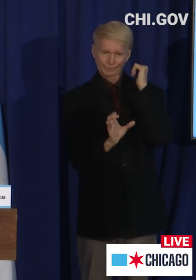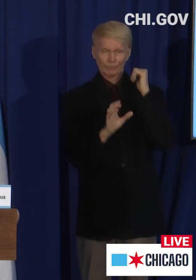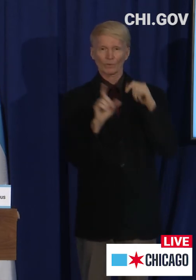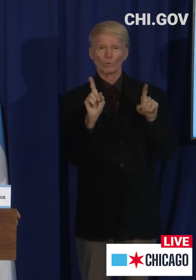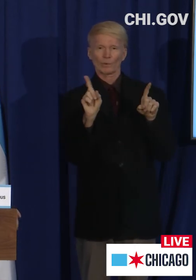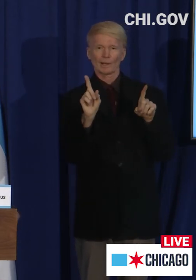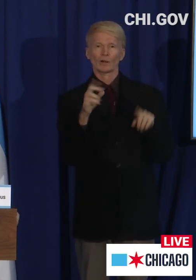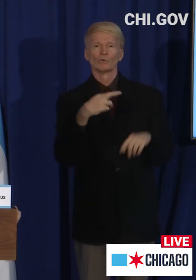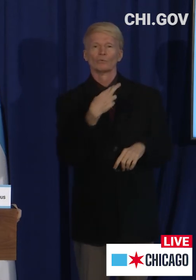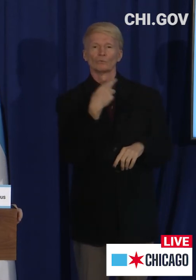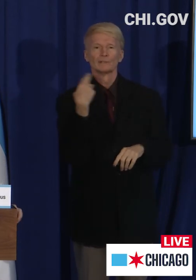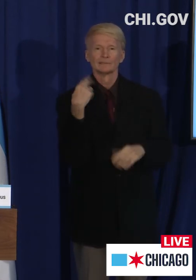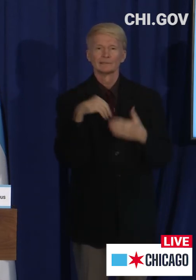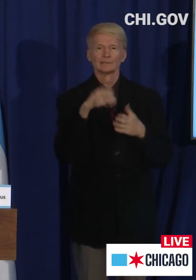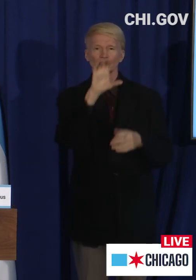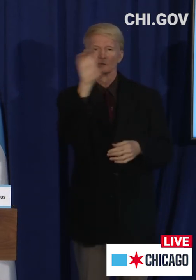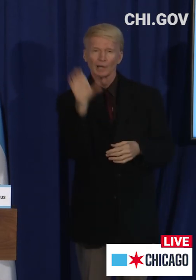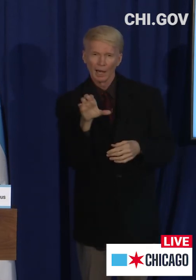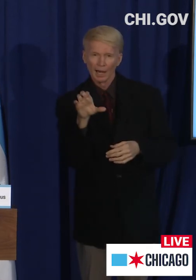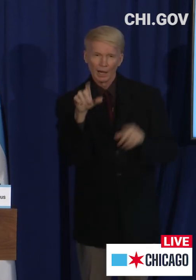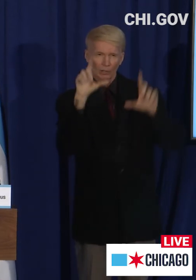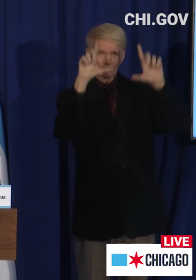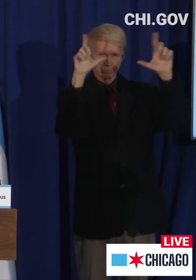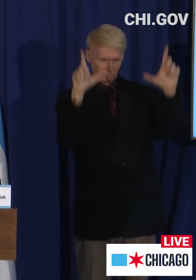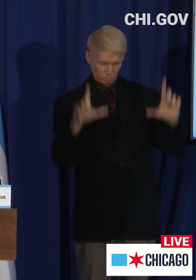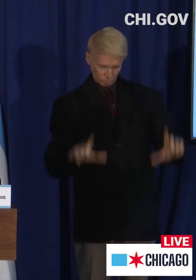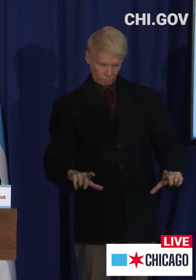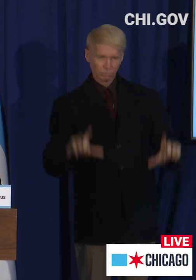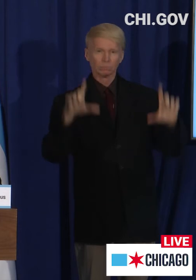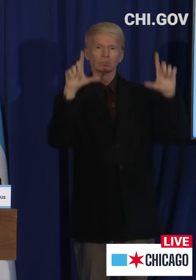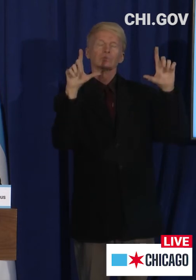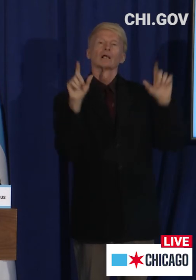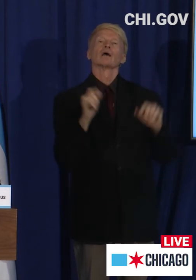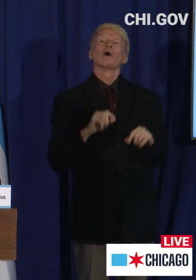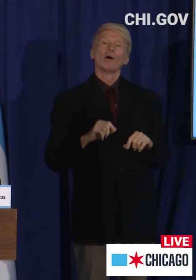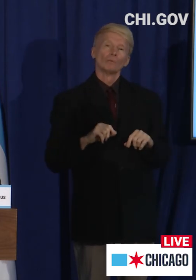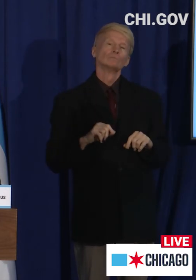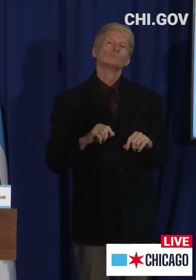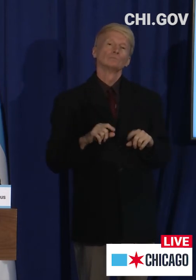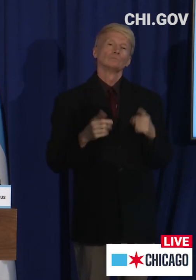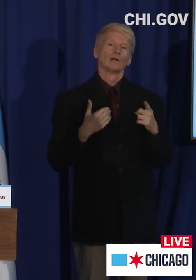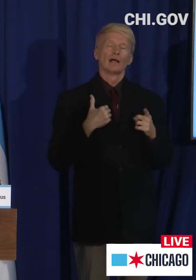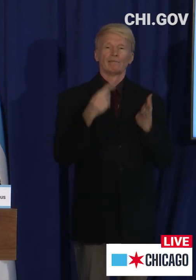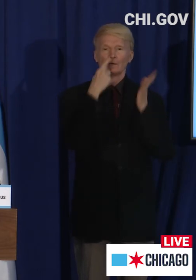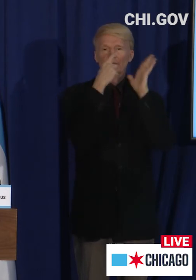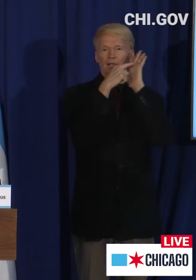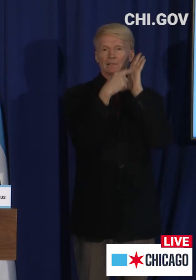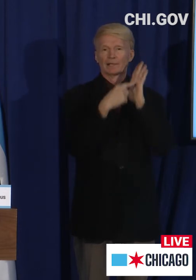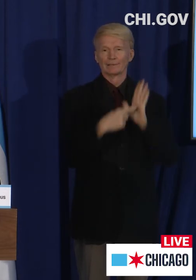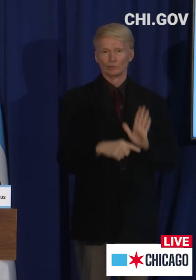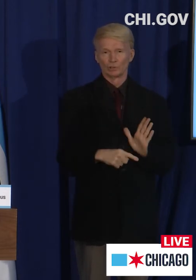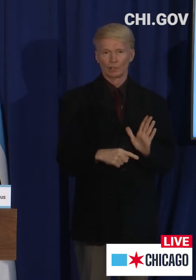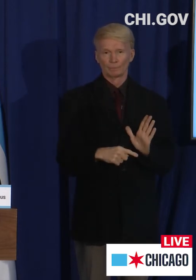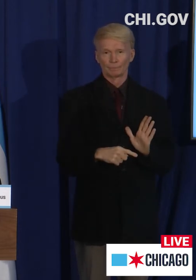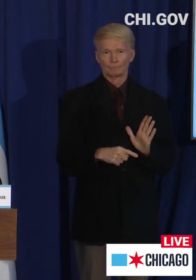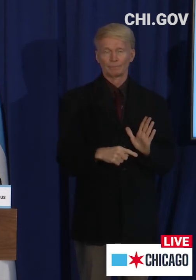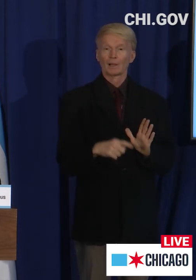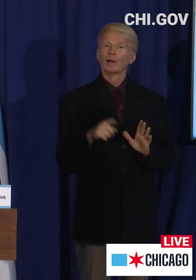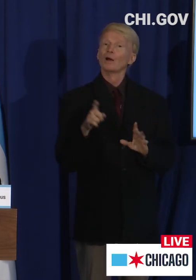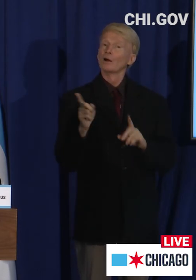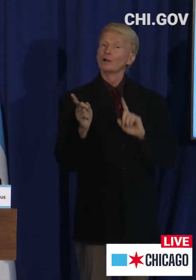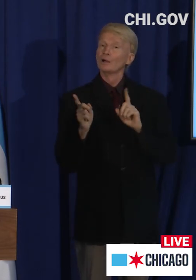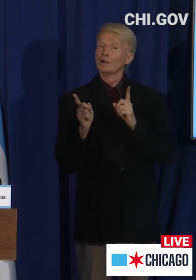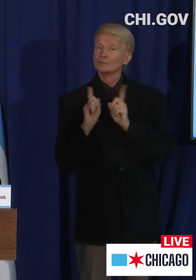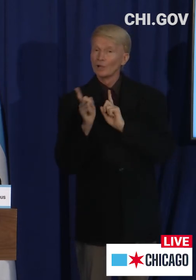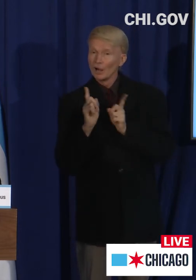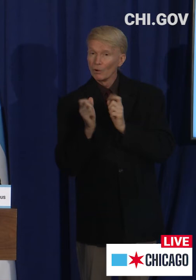I think back, I think 2 weeks ago, we showed some data comparing where we're doing case investigations and talking to people in different